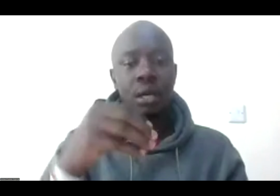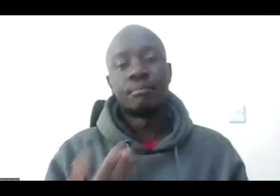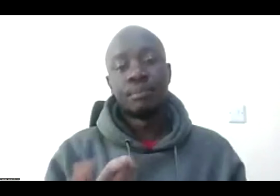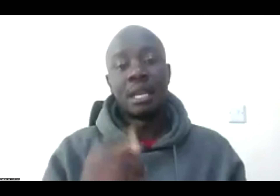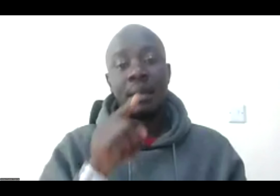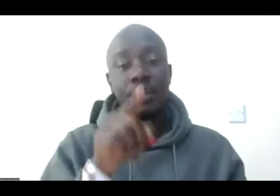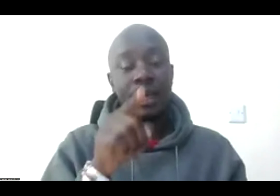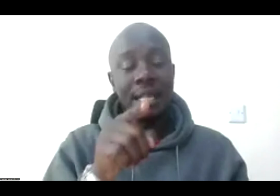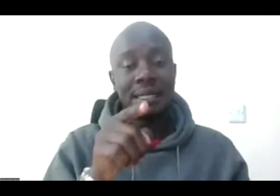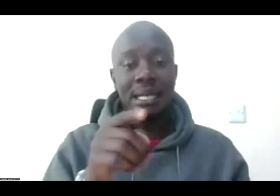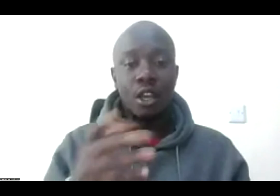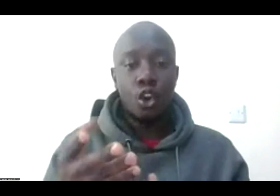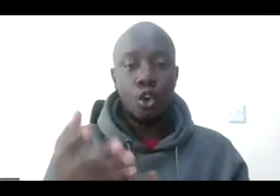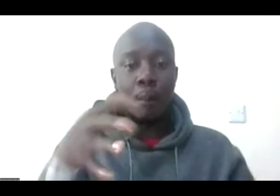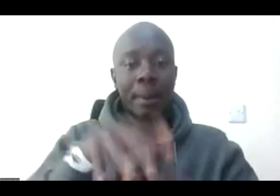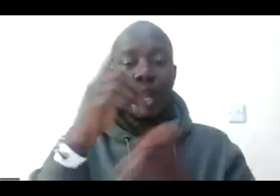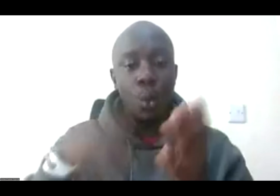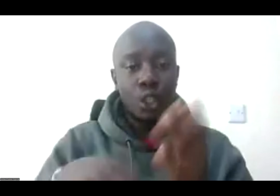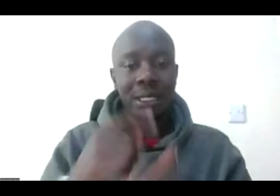We have content integration.